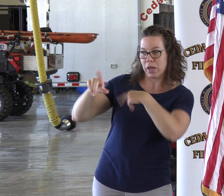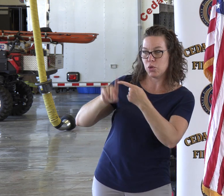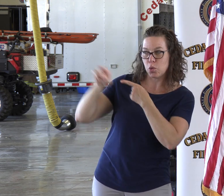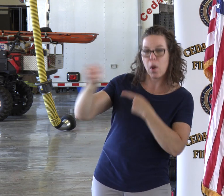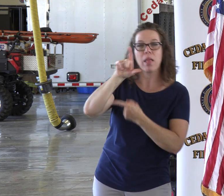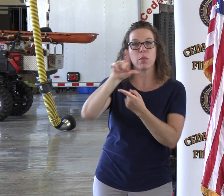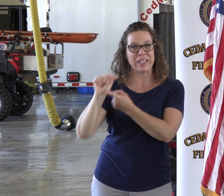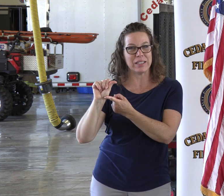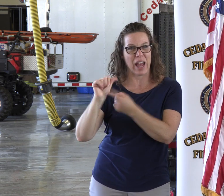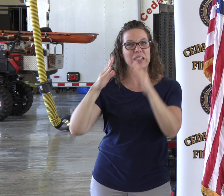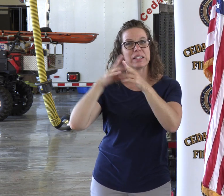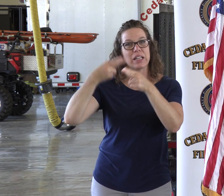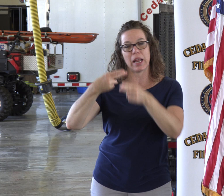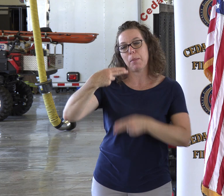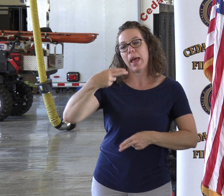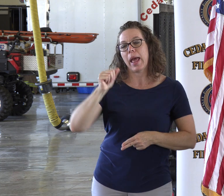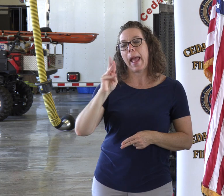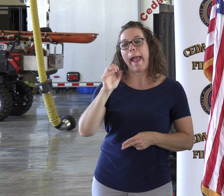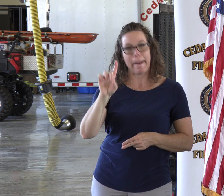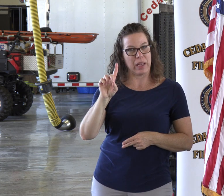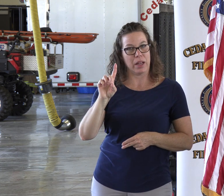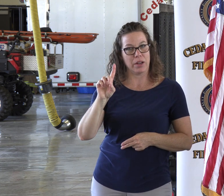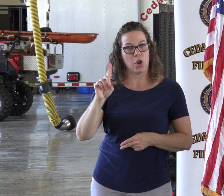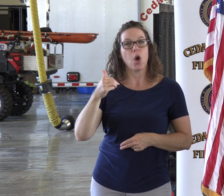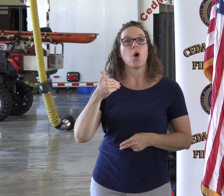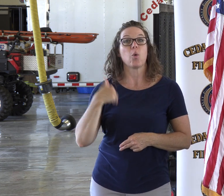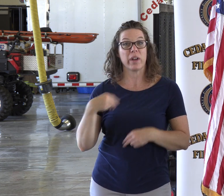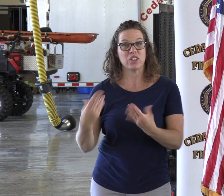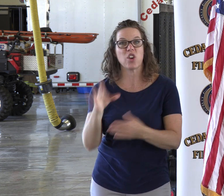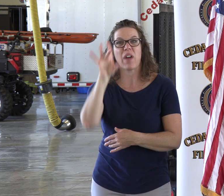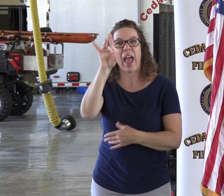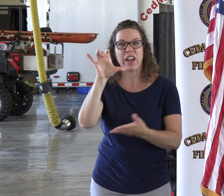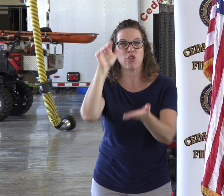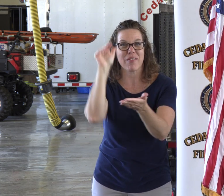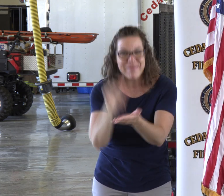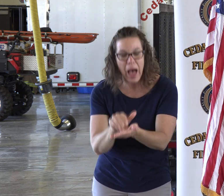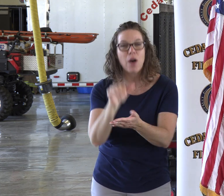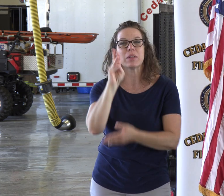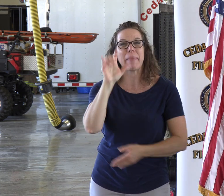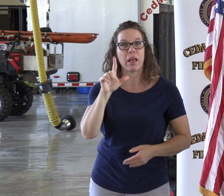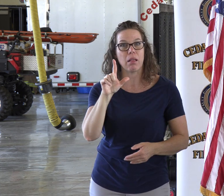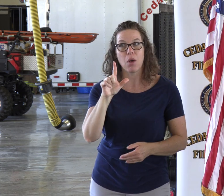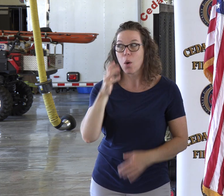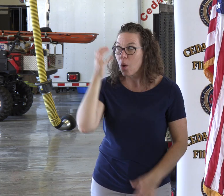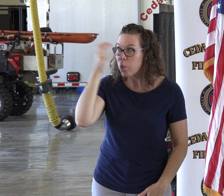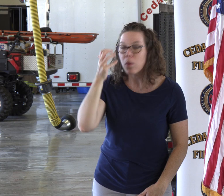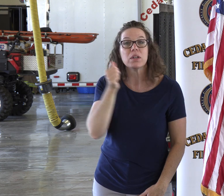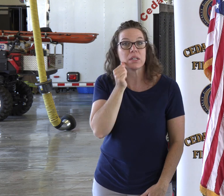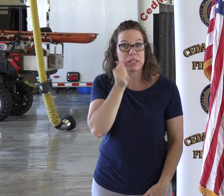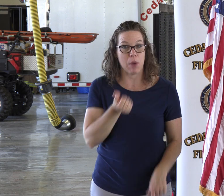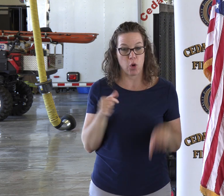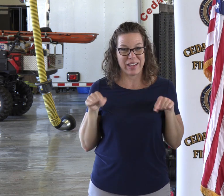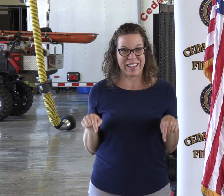Louisiana, and we served our 800,000th meal. We thought it was a great milestone. Tomorrow in